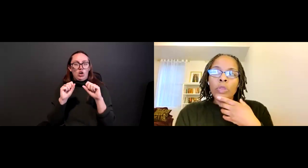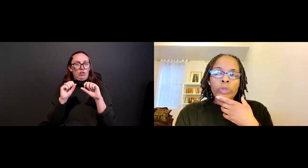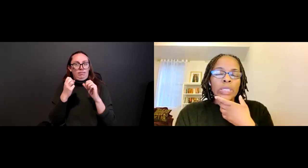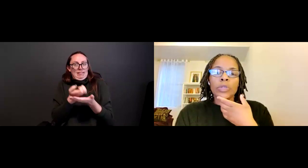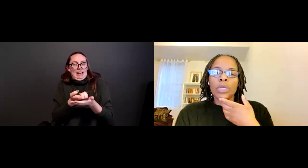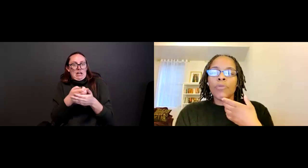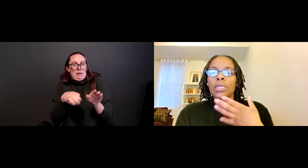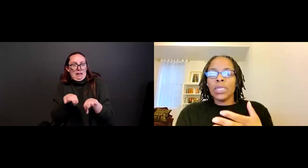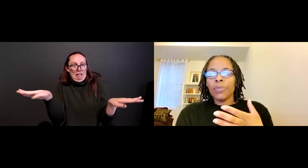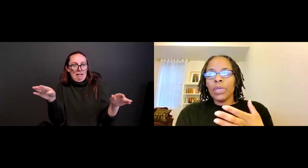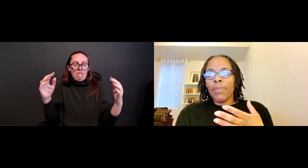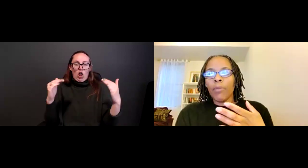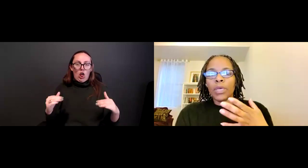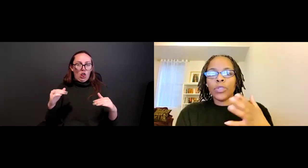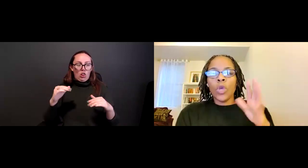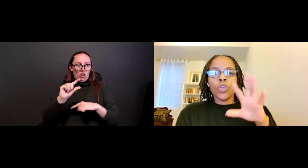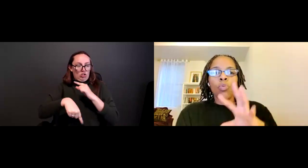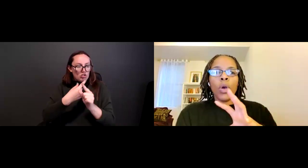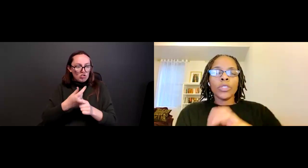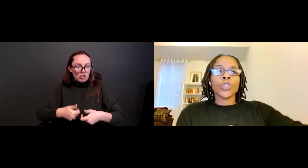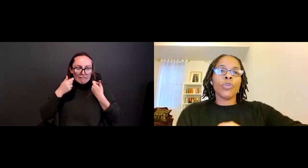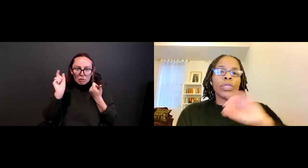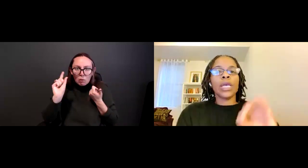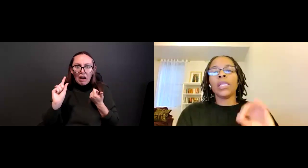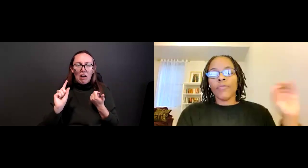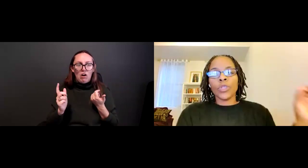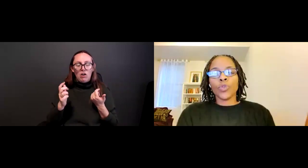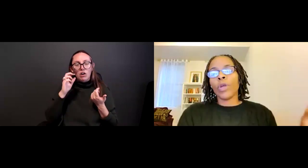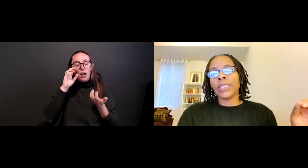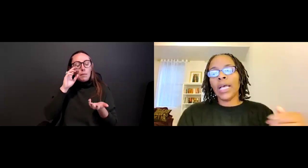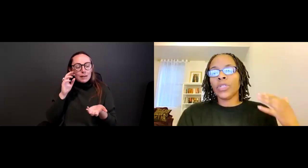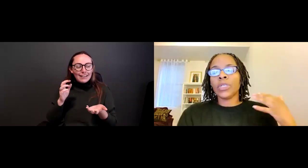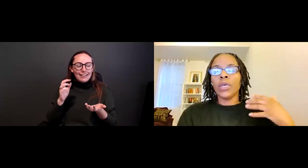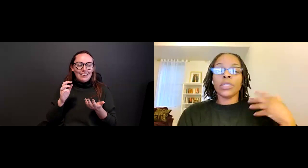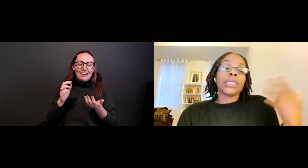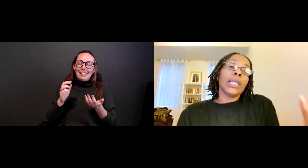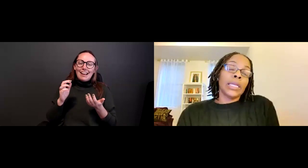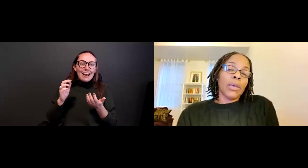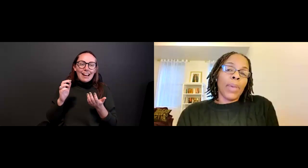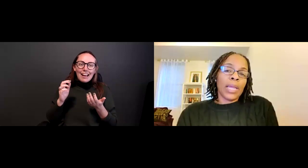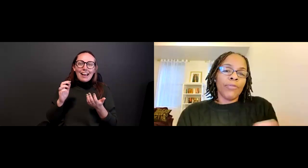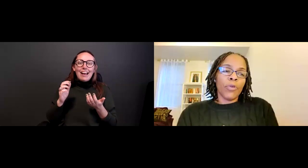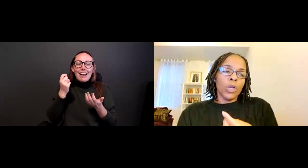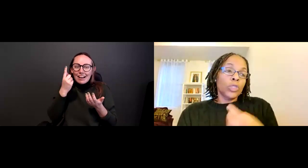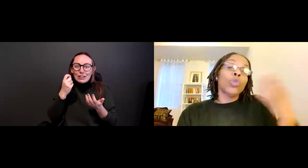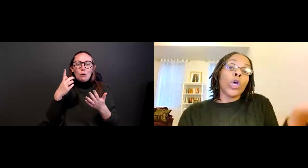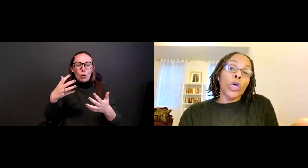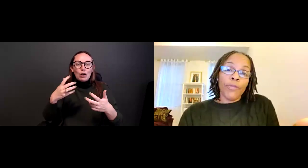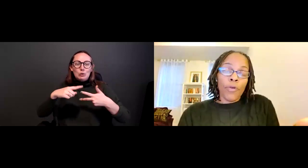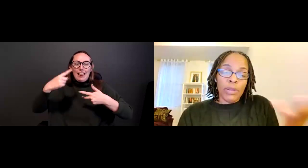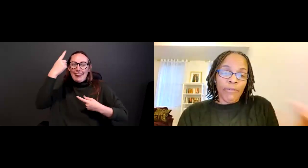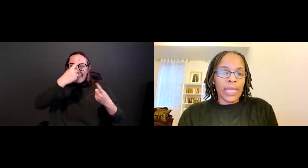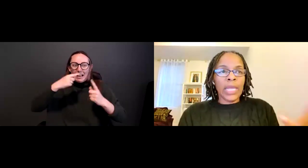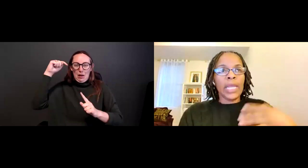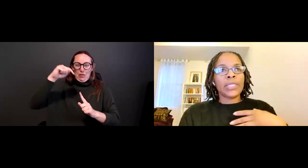right? And all of those things you think really deeply about because you want to serve the telling of the story. It's not just styling somebody for to look